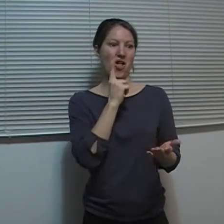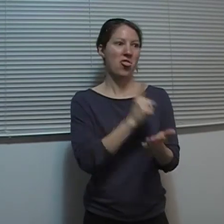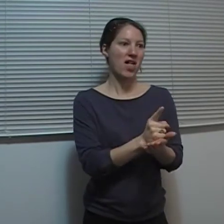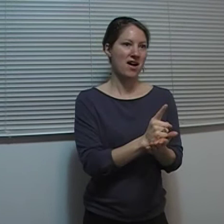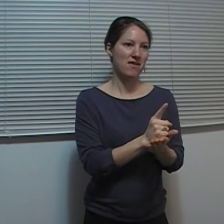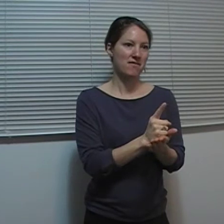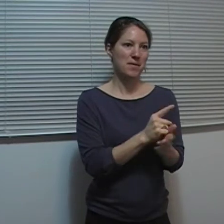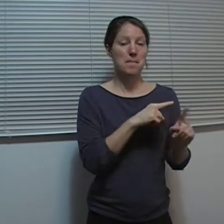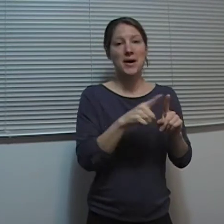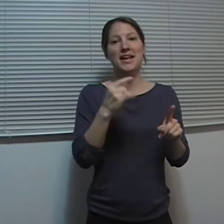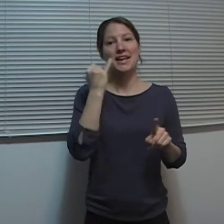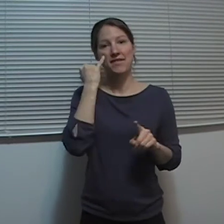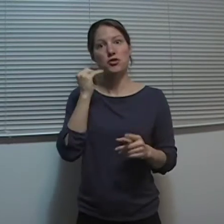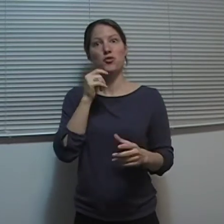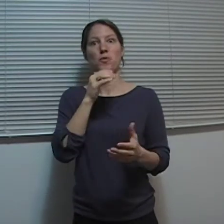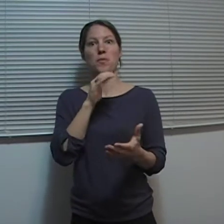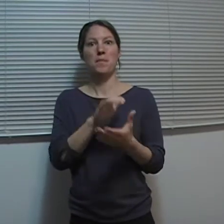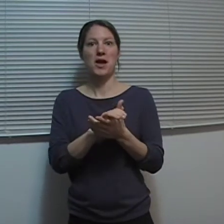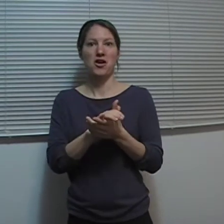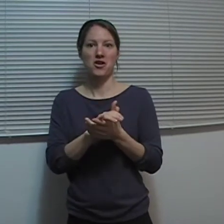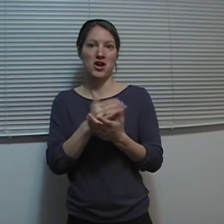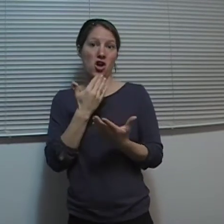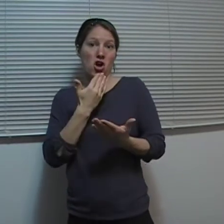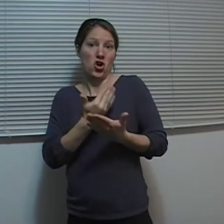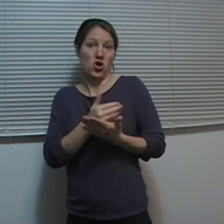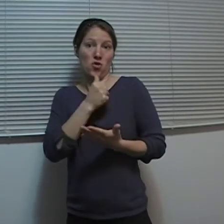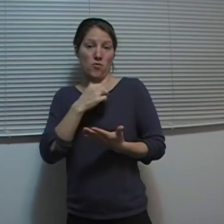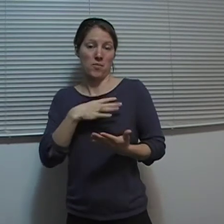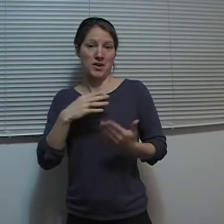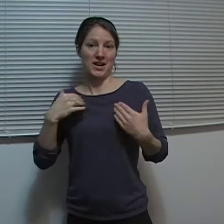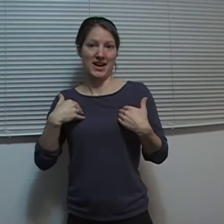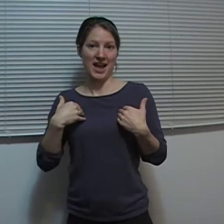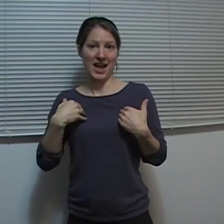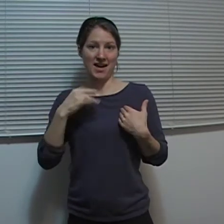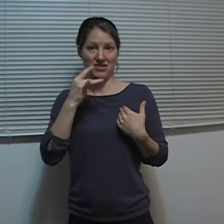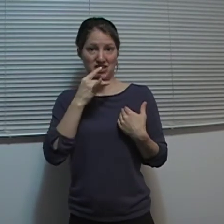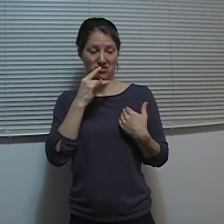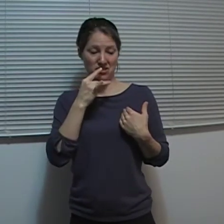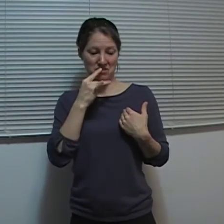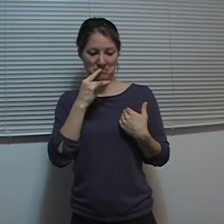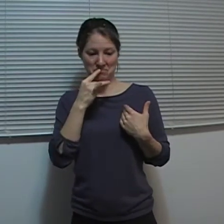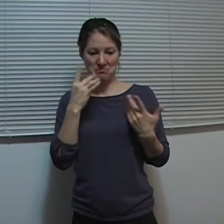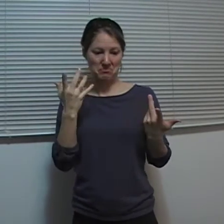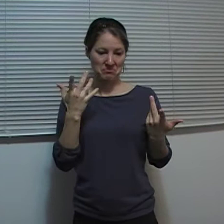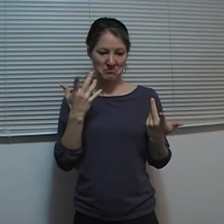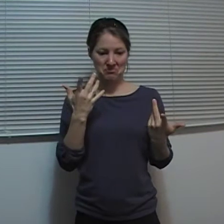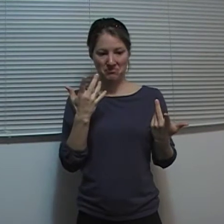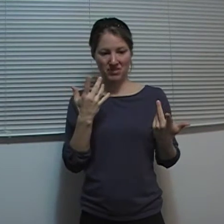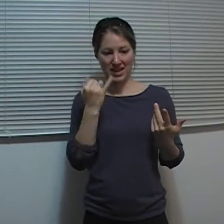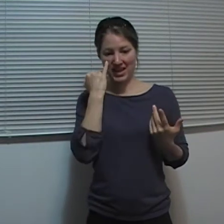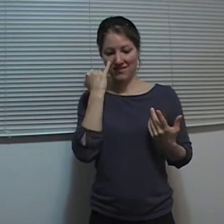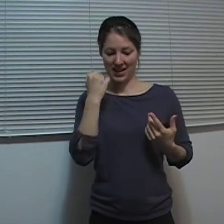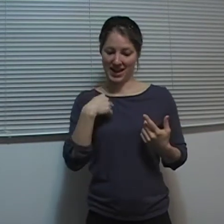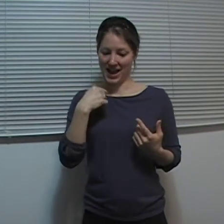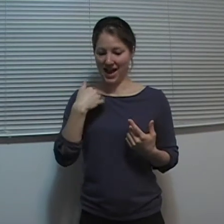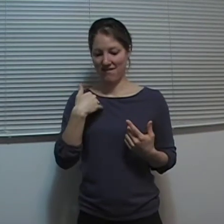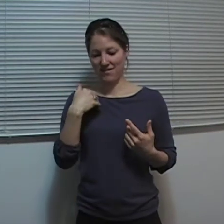has a boy child, when they're 3 or 4 years old, we promise them to each other. So that when I die, or when my neighbor dies, one of those